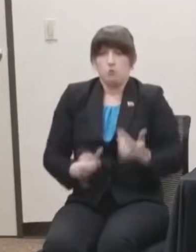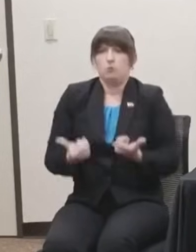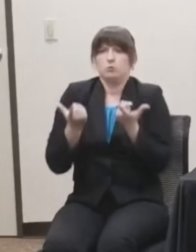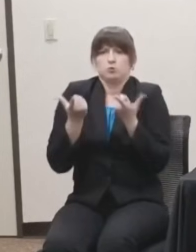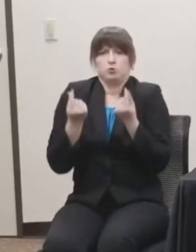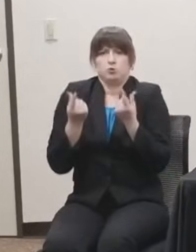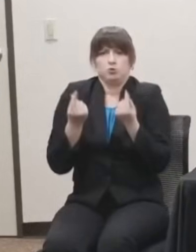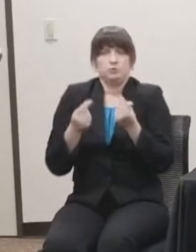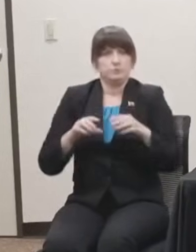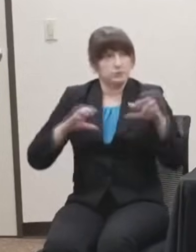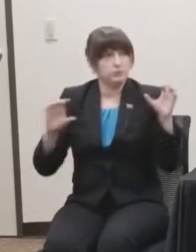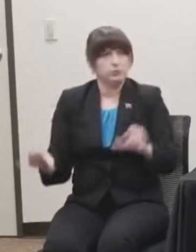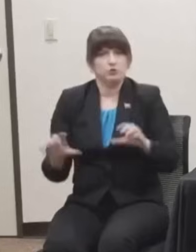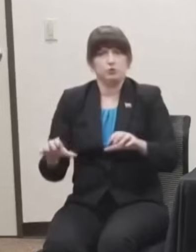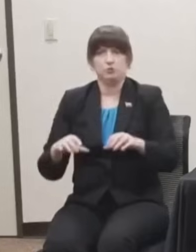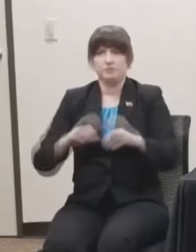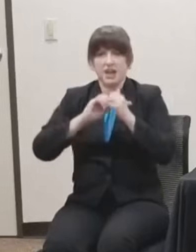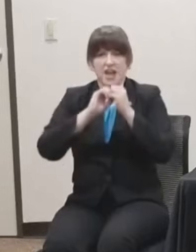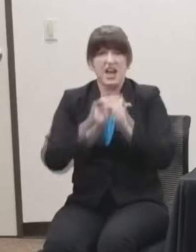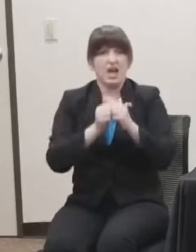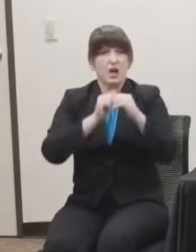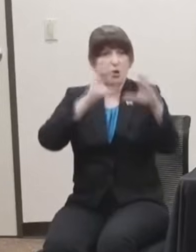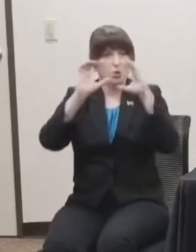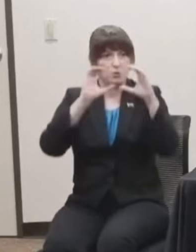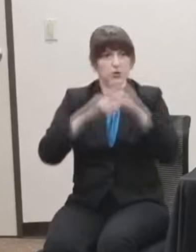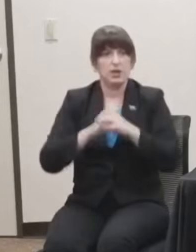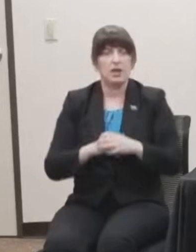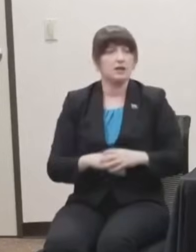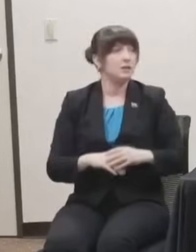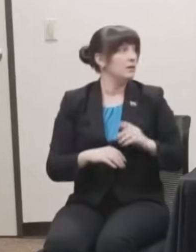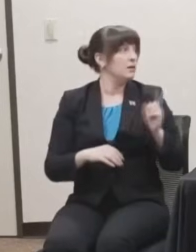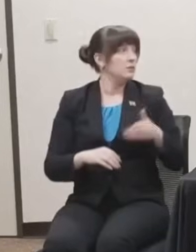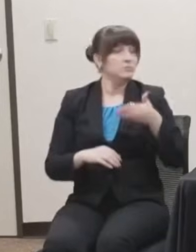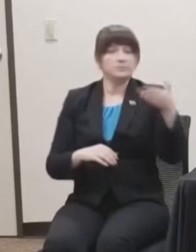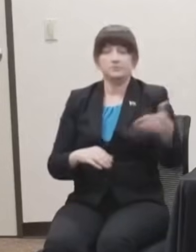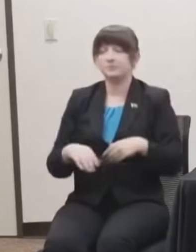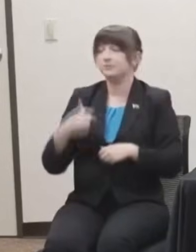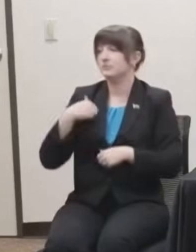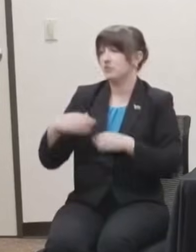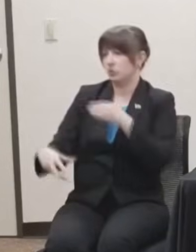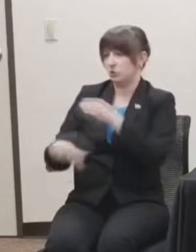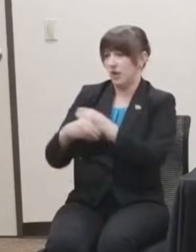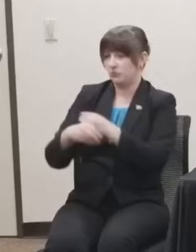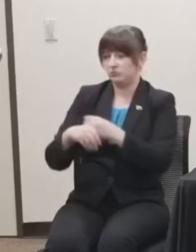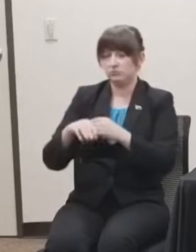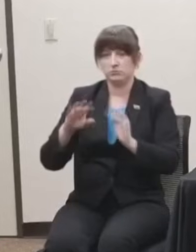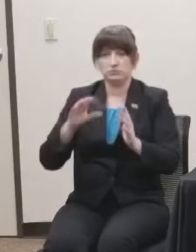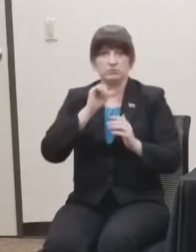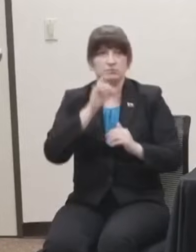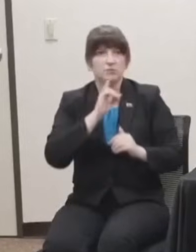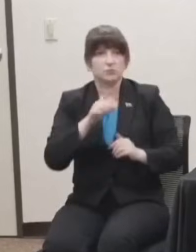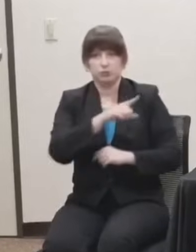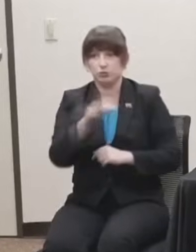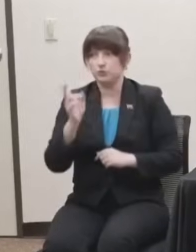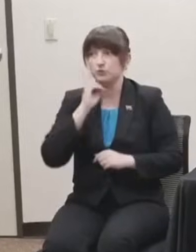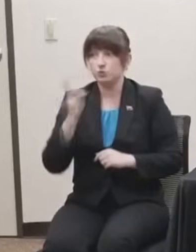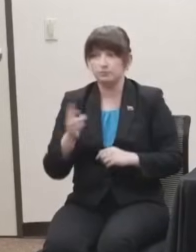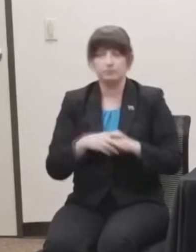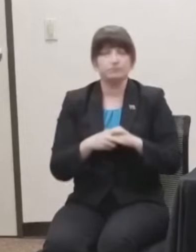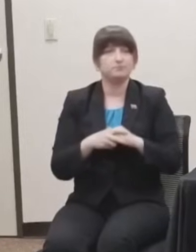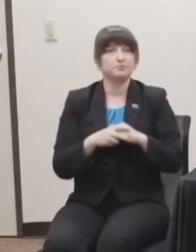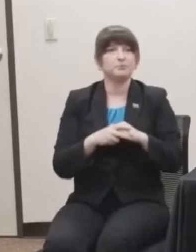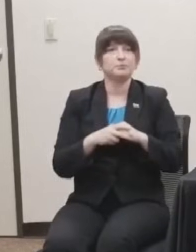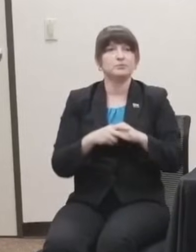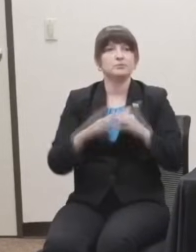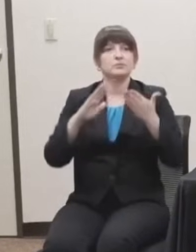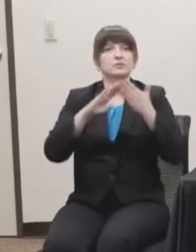communicate that back to their loved ones and family members. Let me add this also, and I don't know if you guys saw this, but the city manager